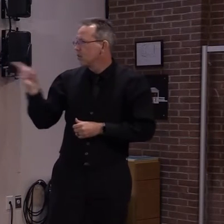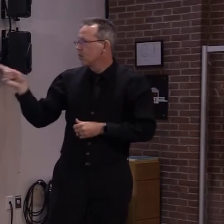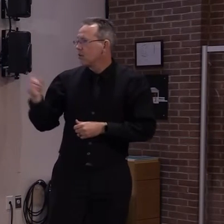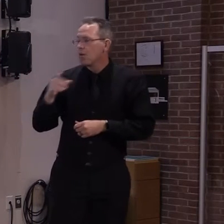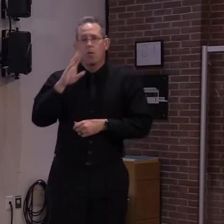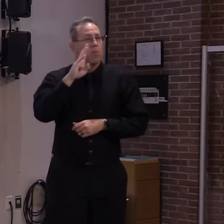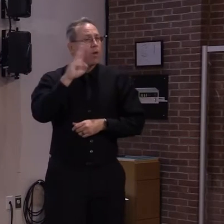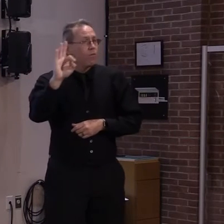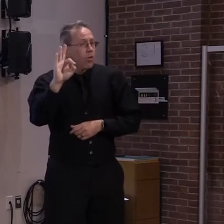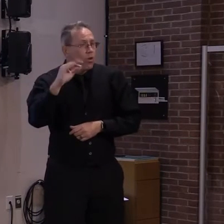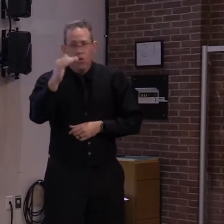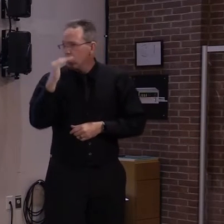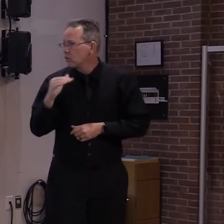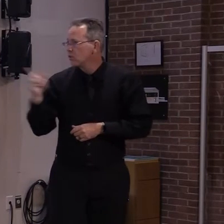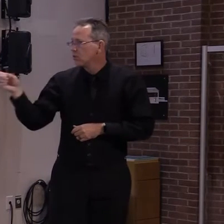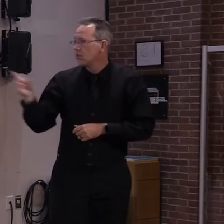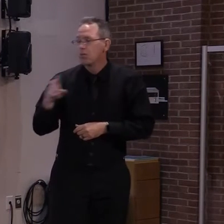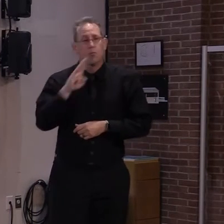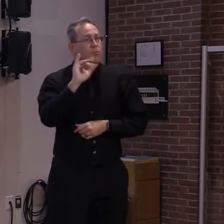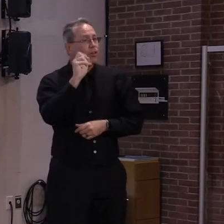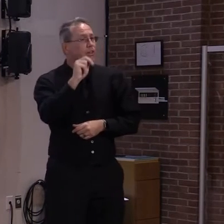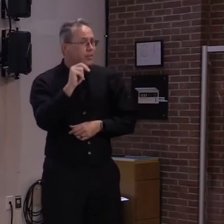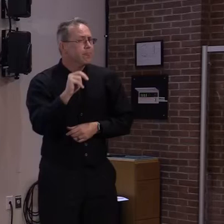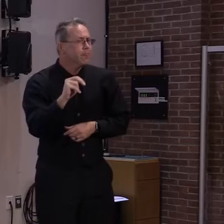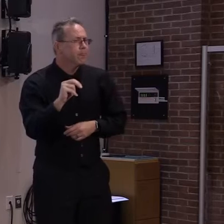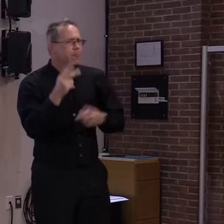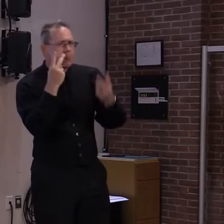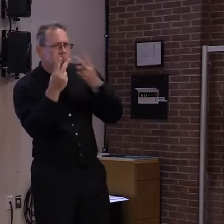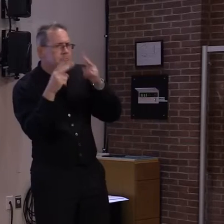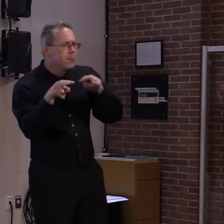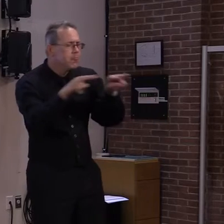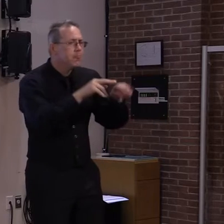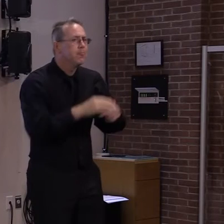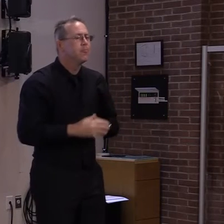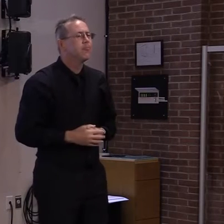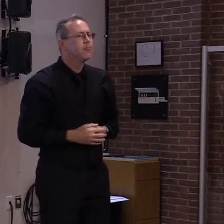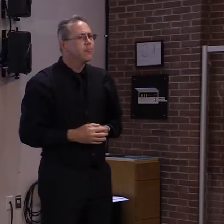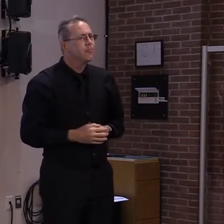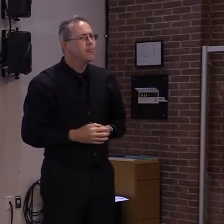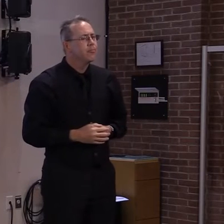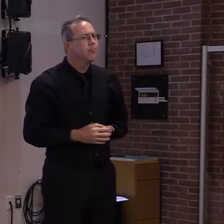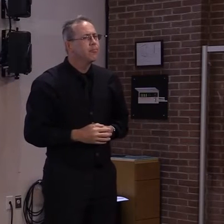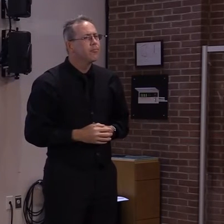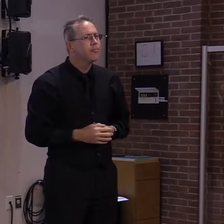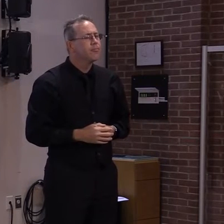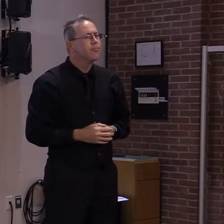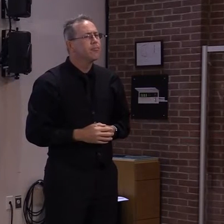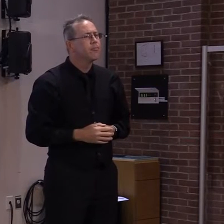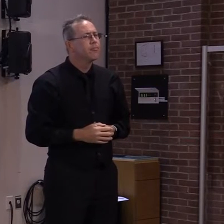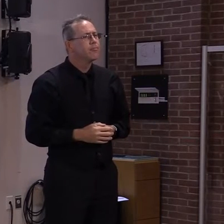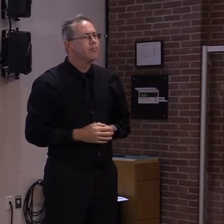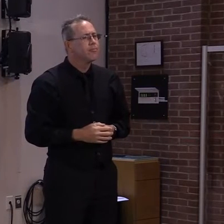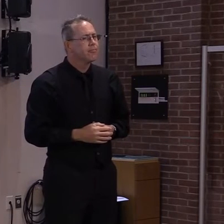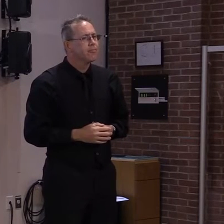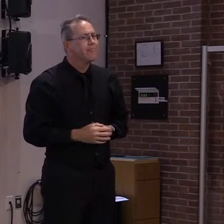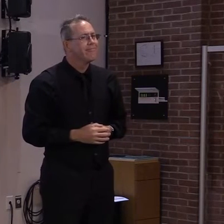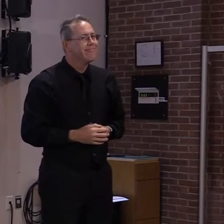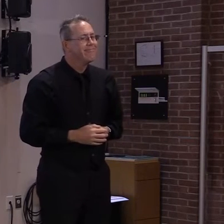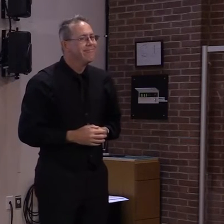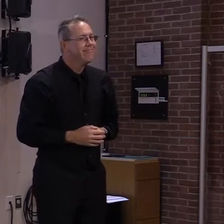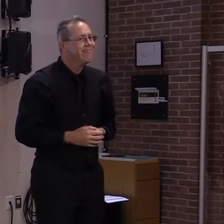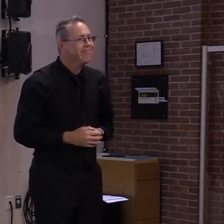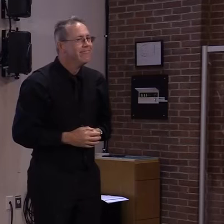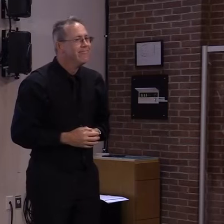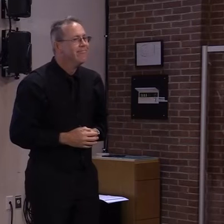Newport Waterfront Plaza in Newport, Mount Abe Union High School in Bristol, Bellis Falls Union High School